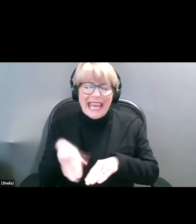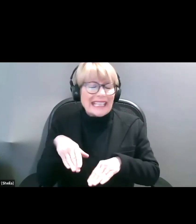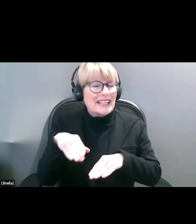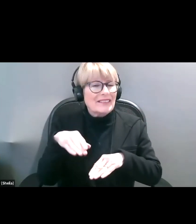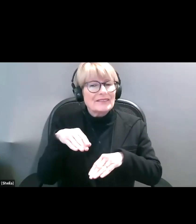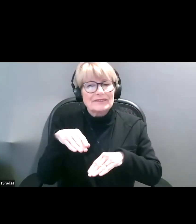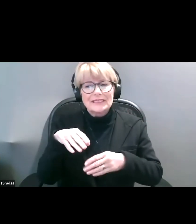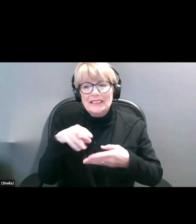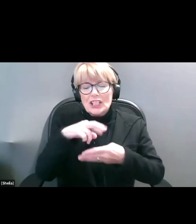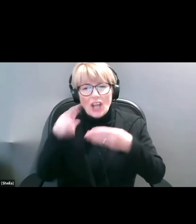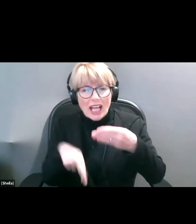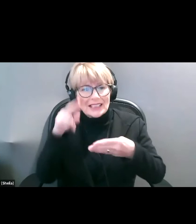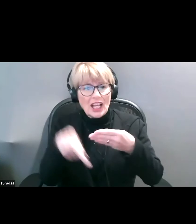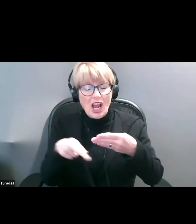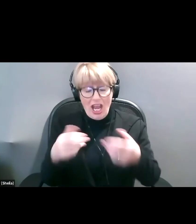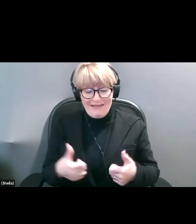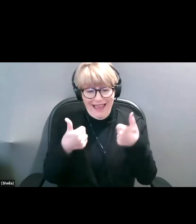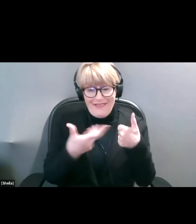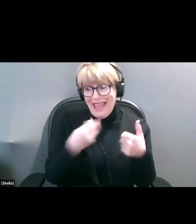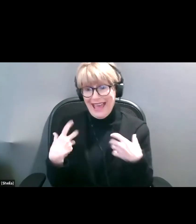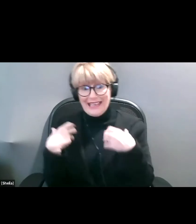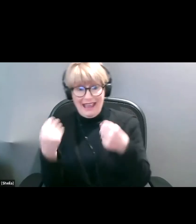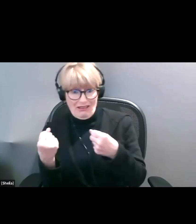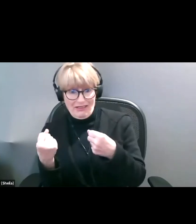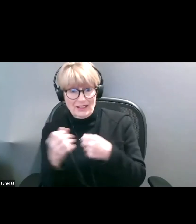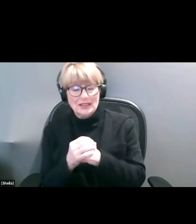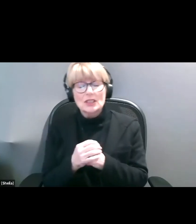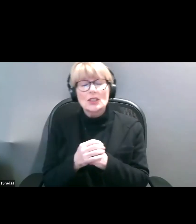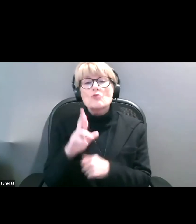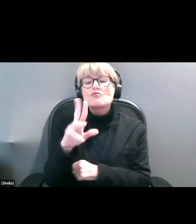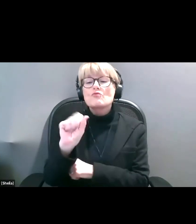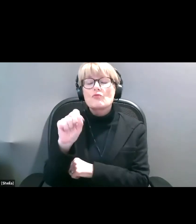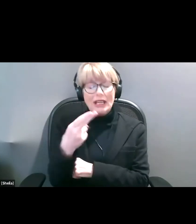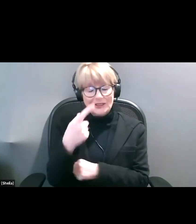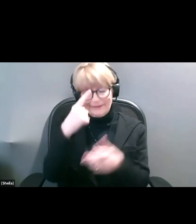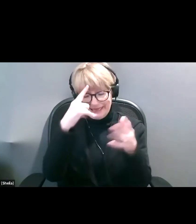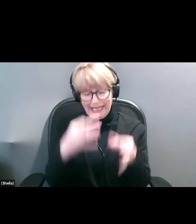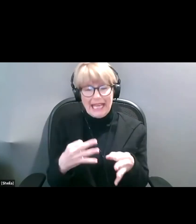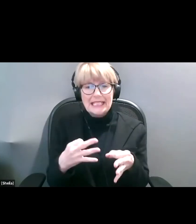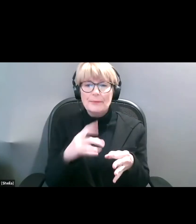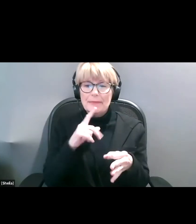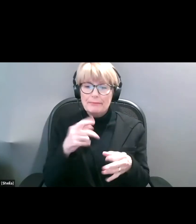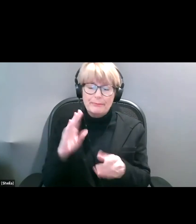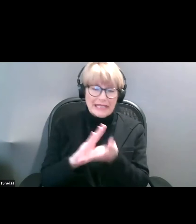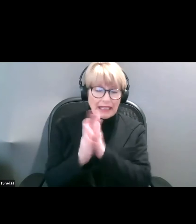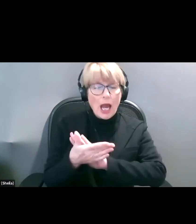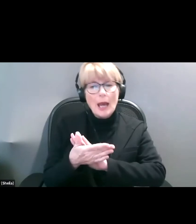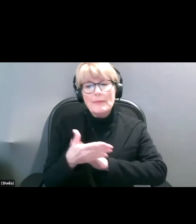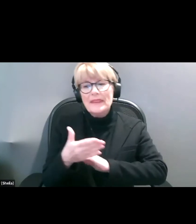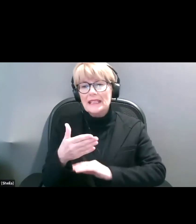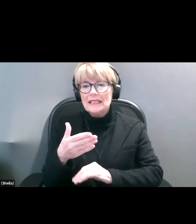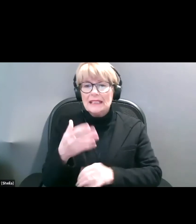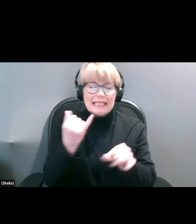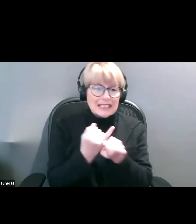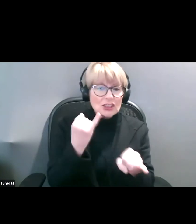health itself. So Rush decided to become an anchor institution, to hire locally, to